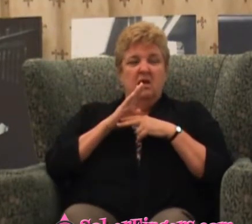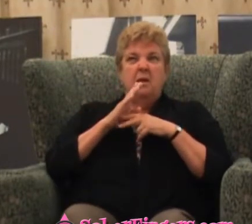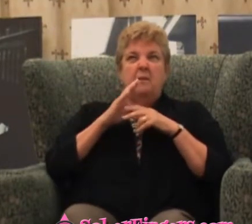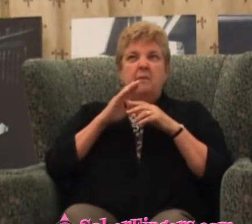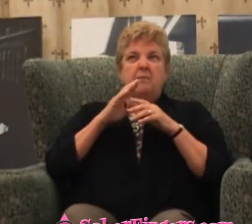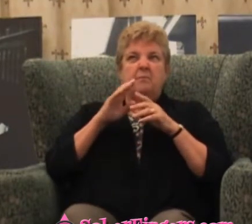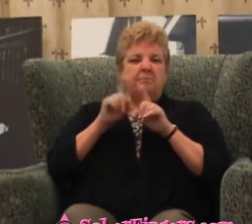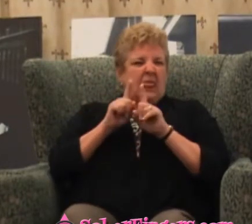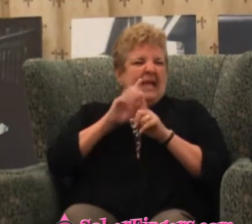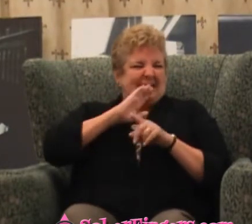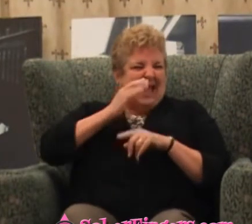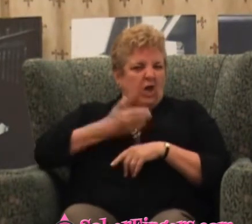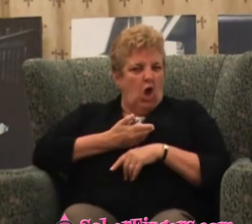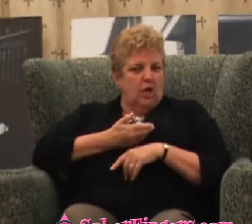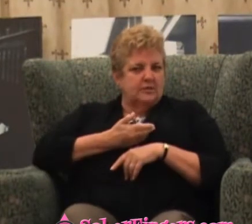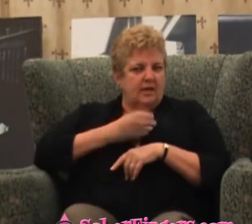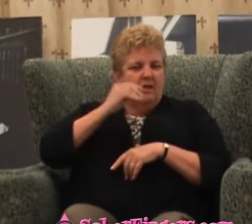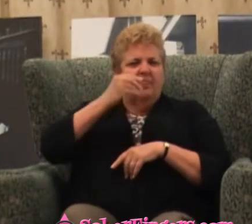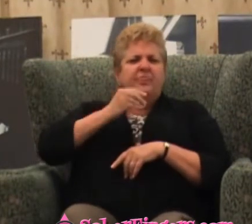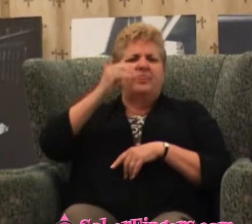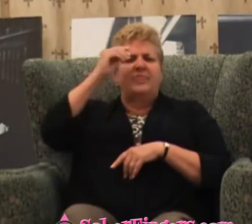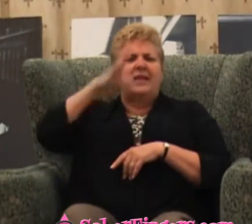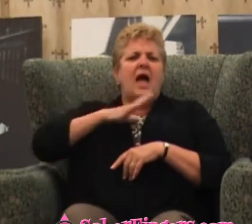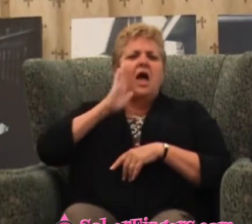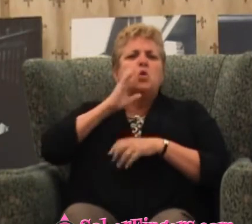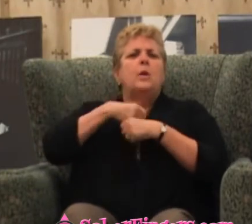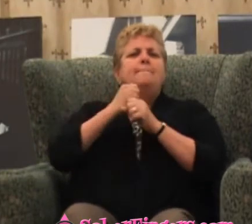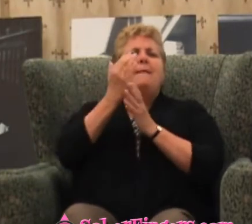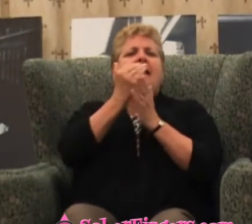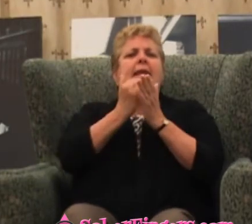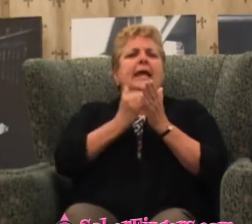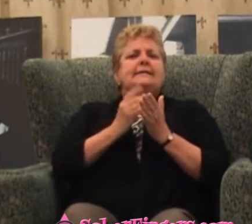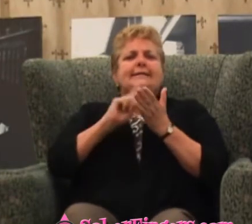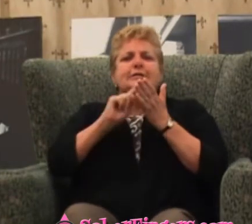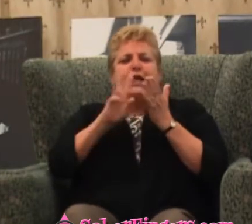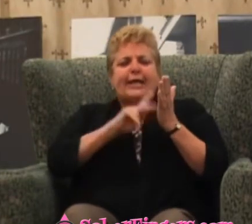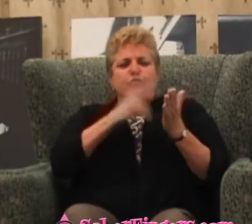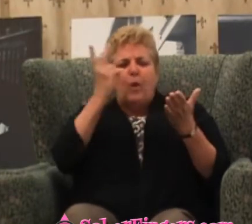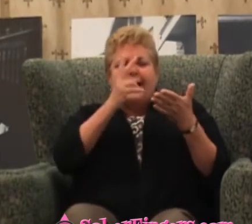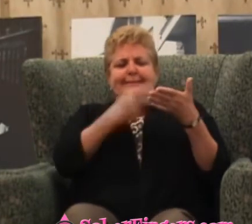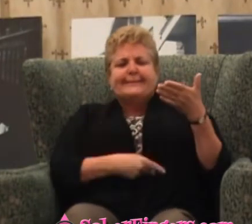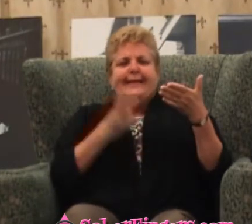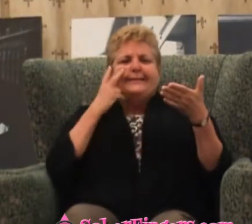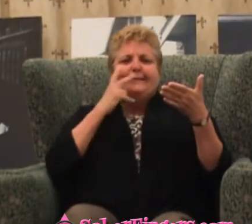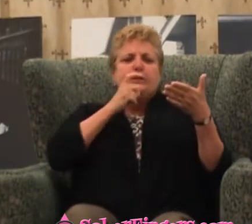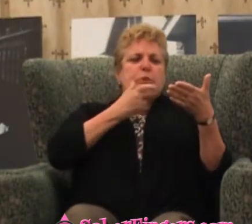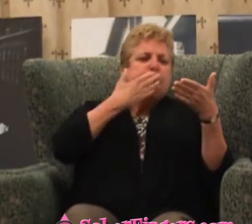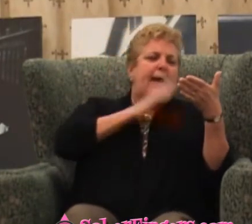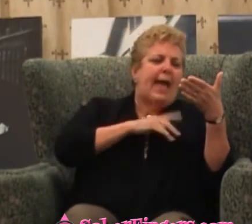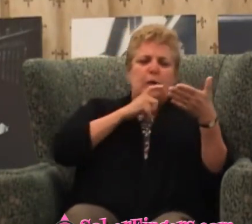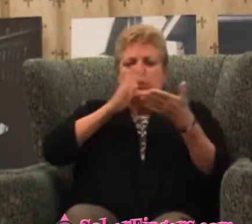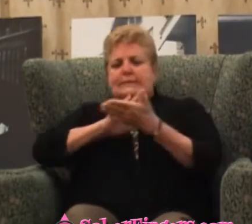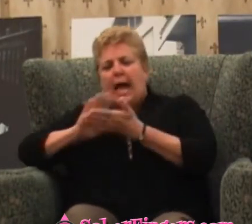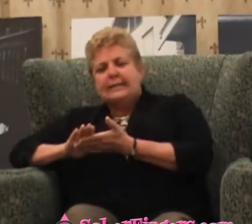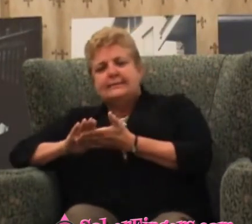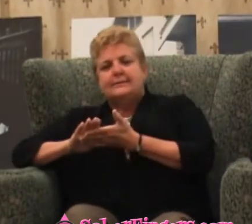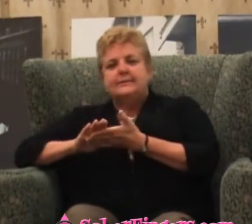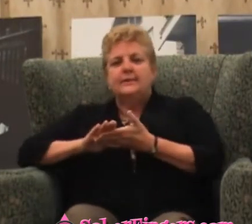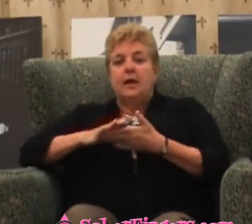God, the guy who was going to be making a list and checking it twice and seeing who's naughty and who's nice, and I have been real